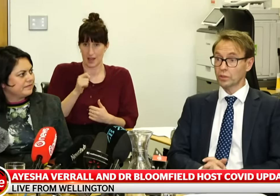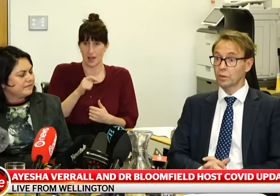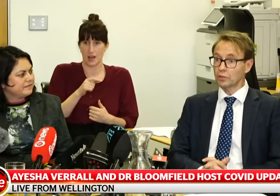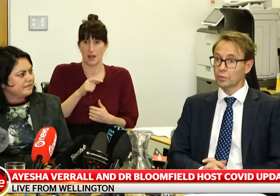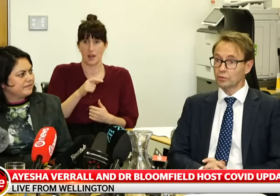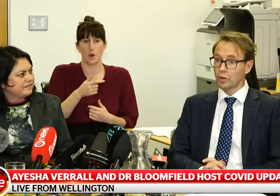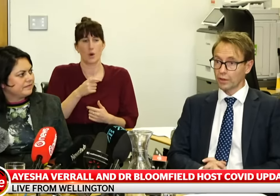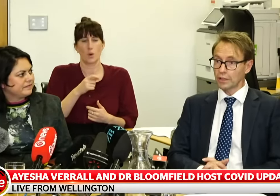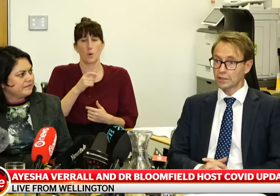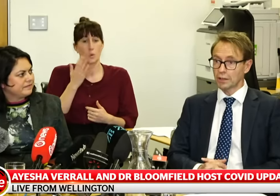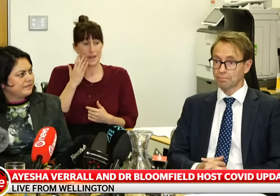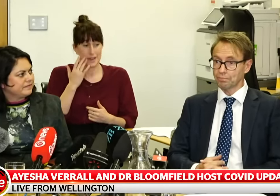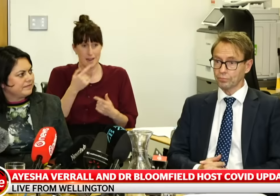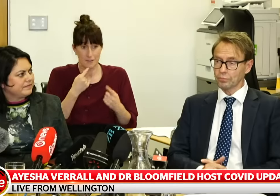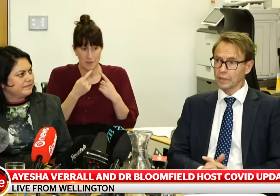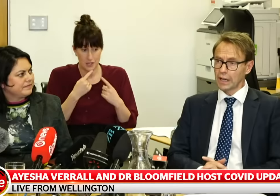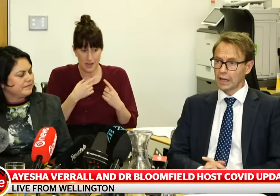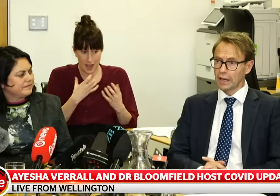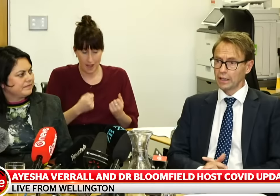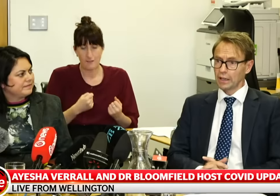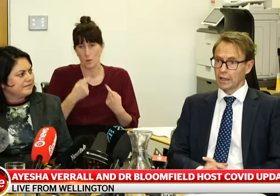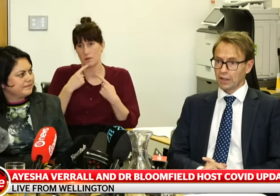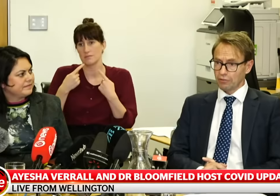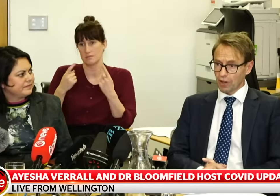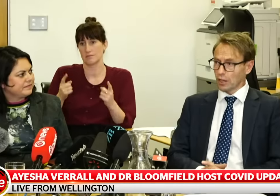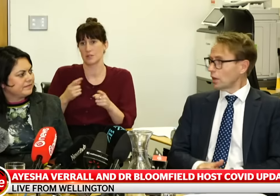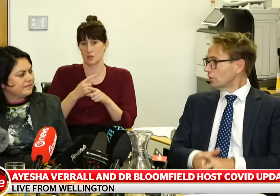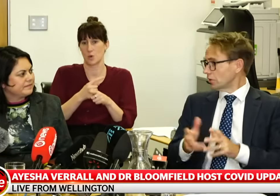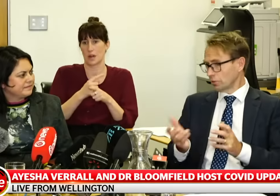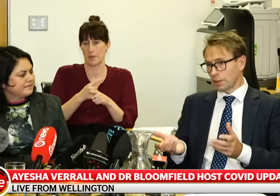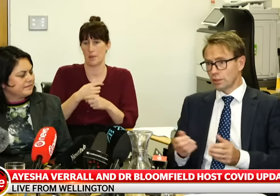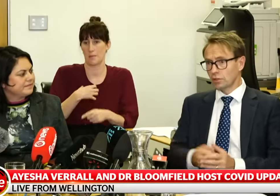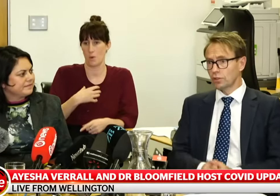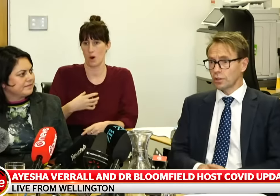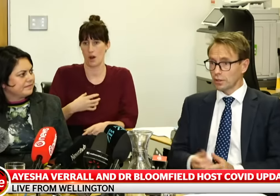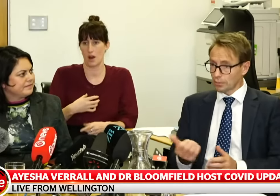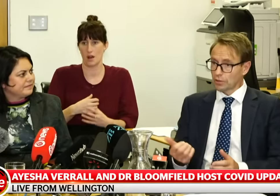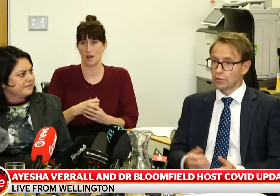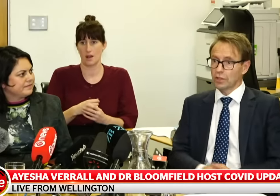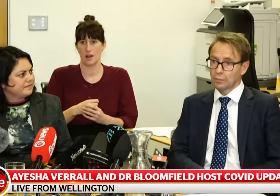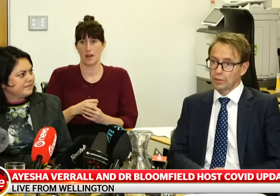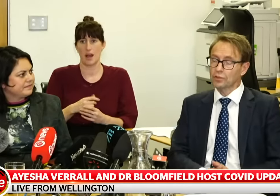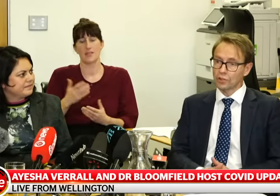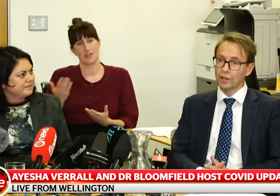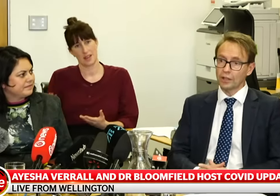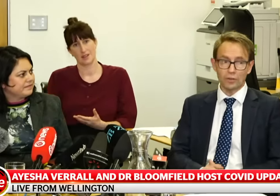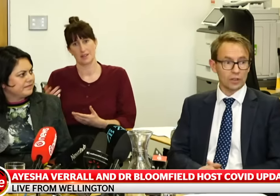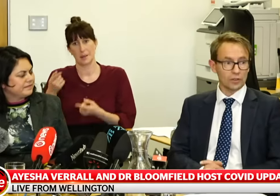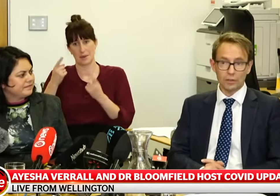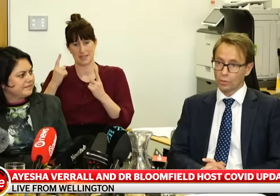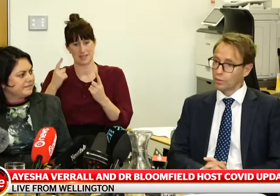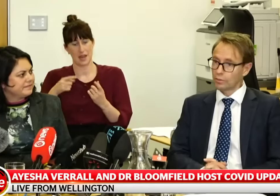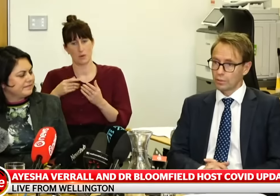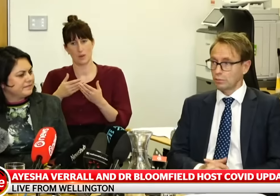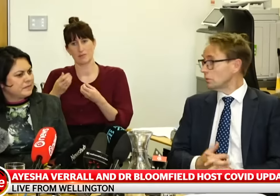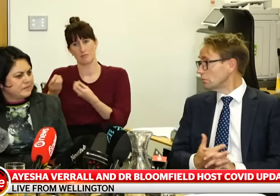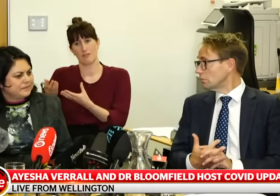talk to it once we've got that that finalised and it's been considered, and the ministers have had advice on